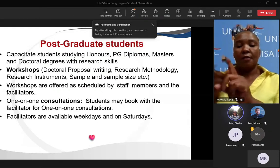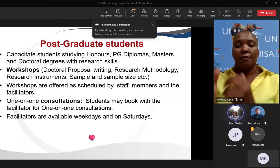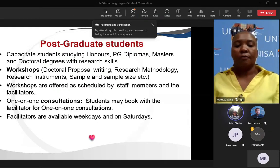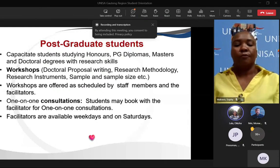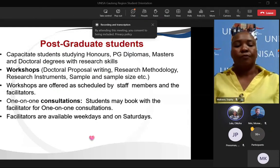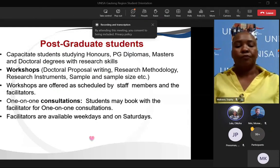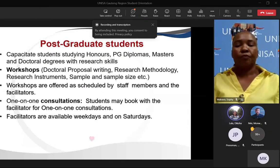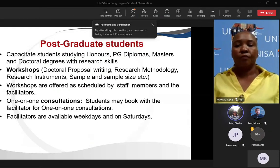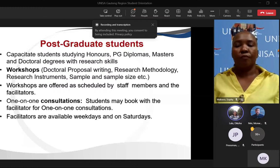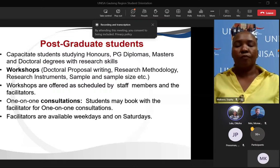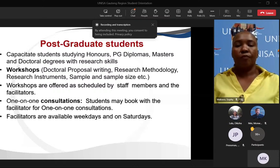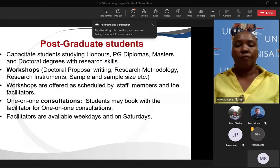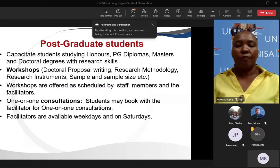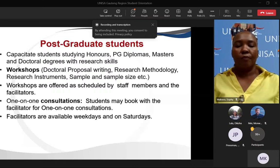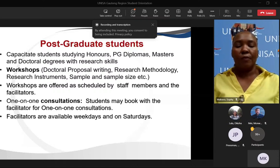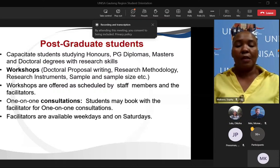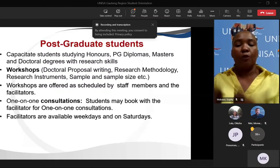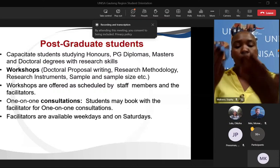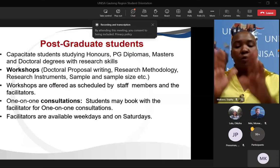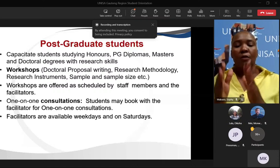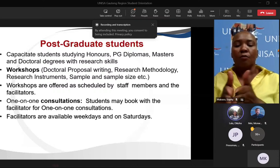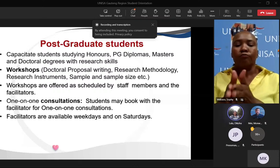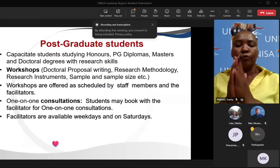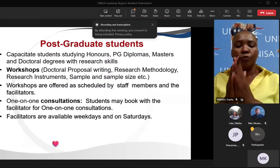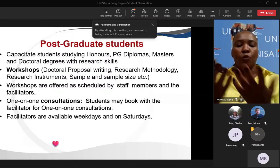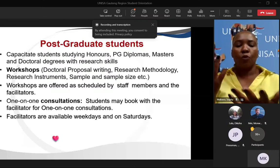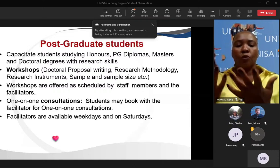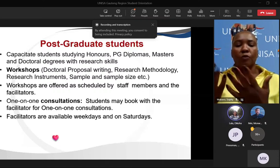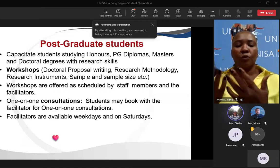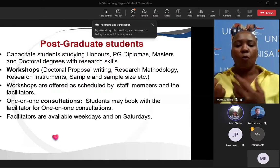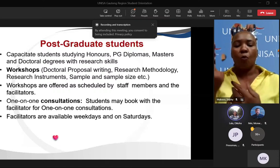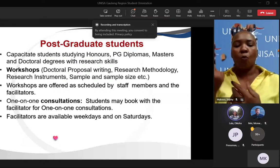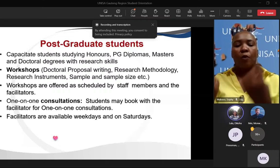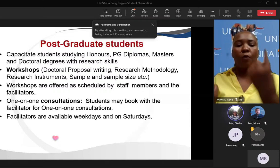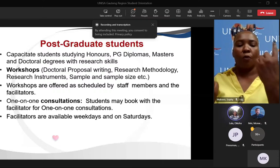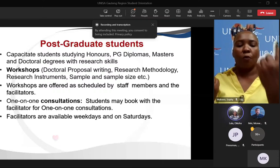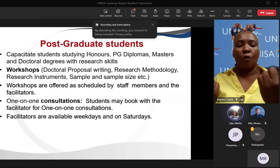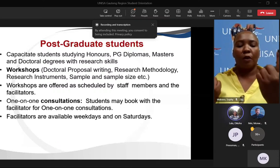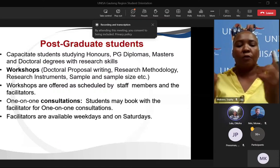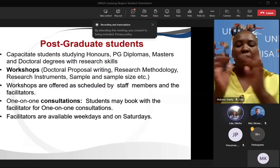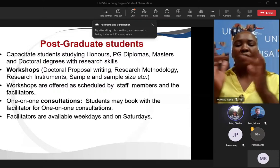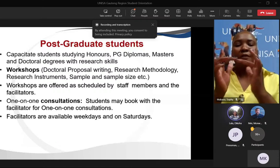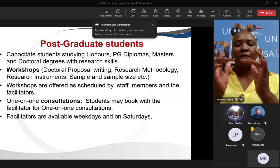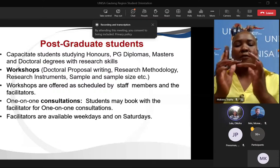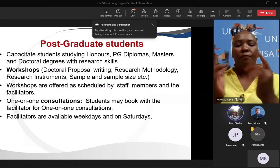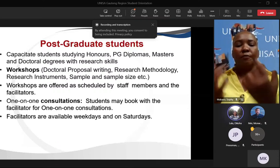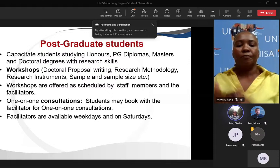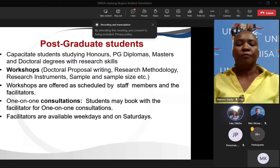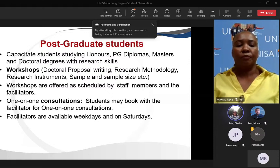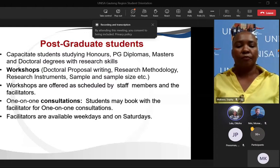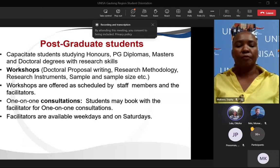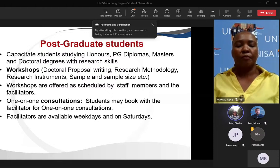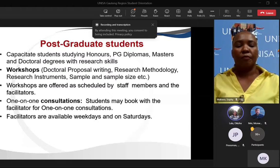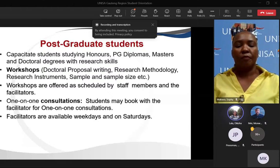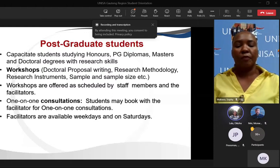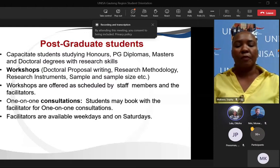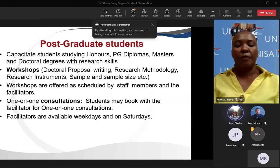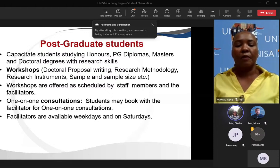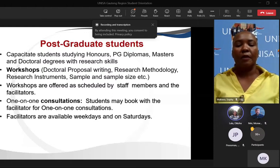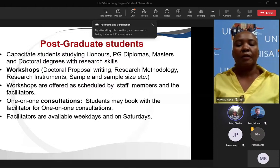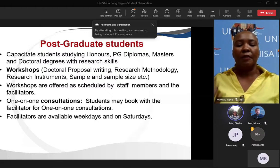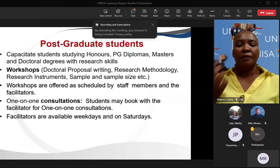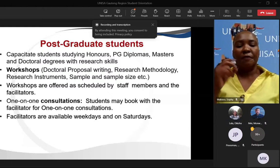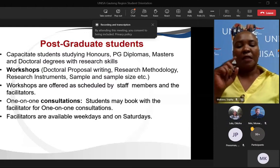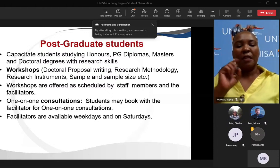the student can also request a one-on-one conversation with the facilitator if there are specific issues that they need